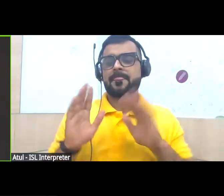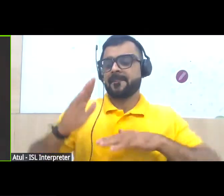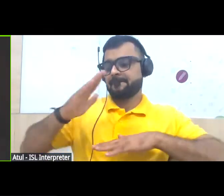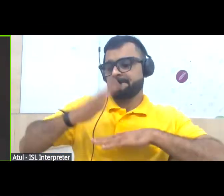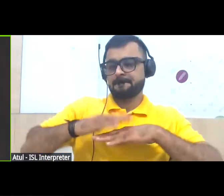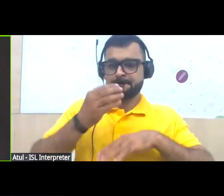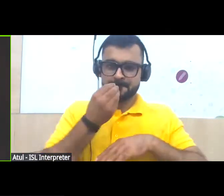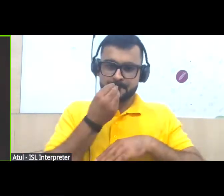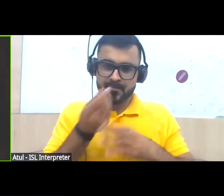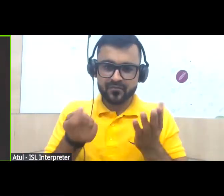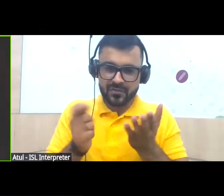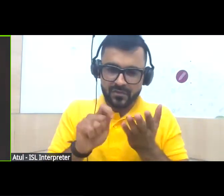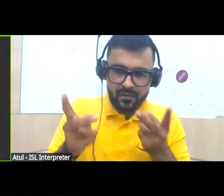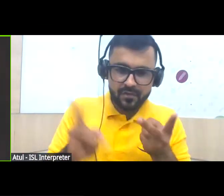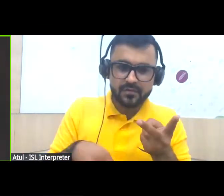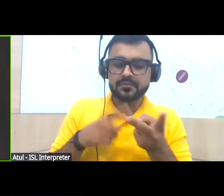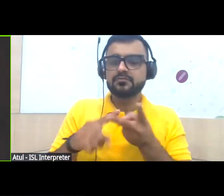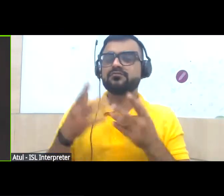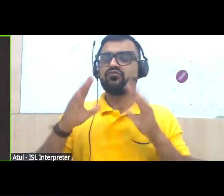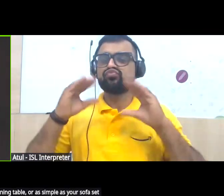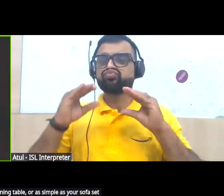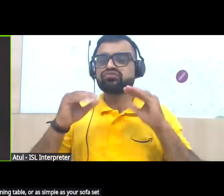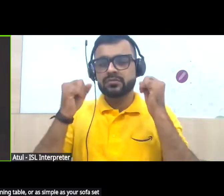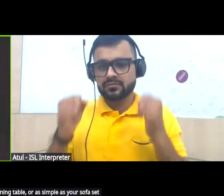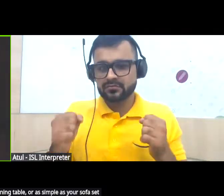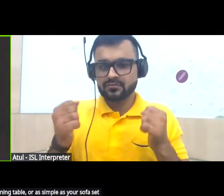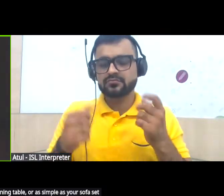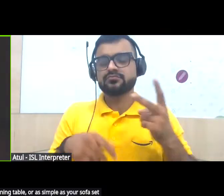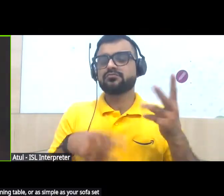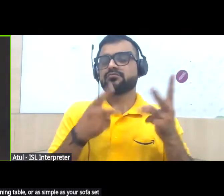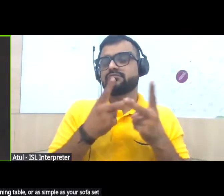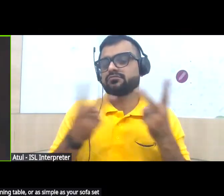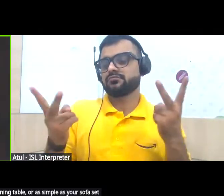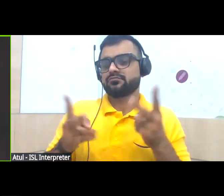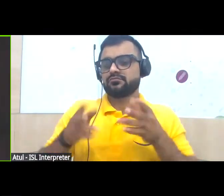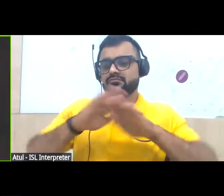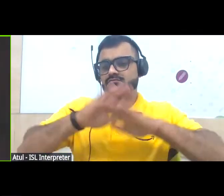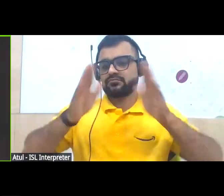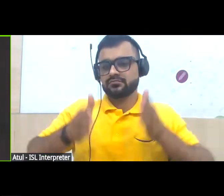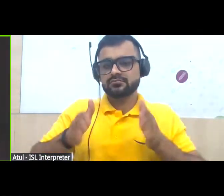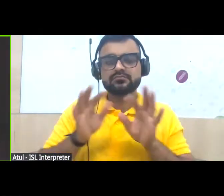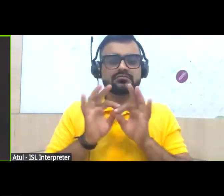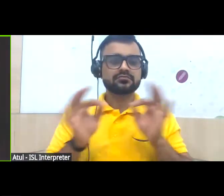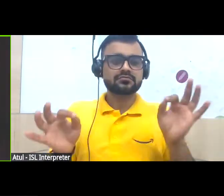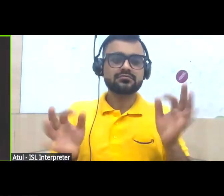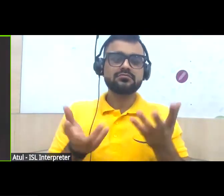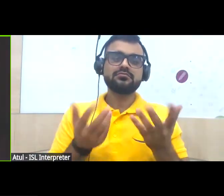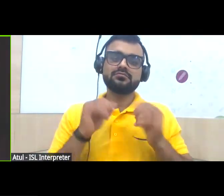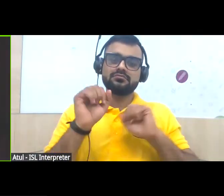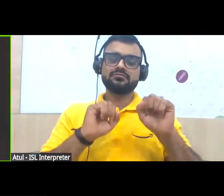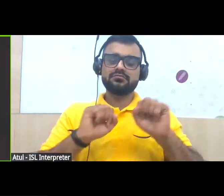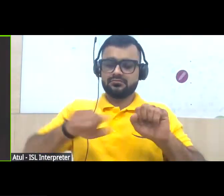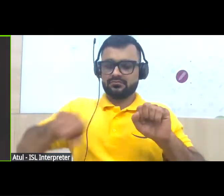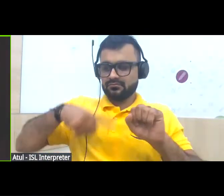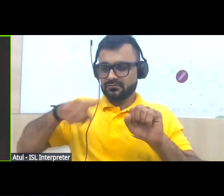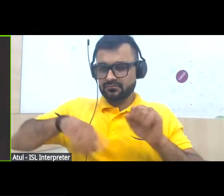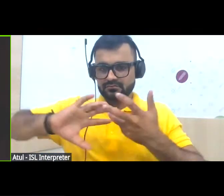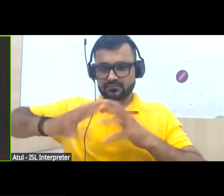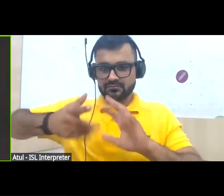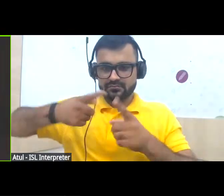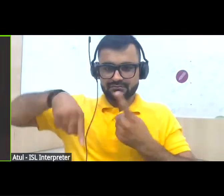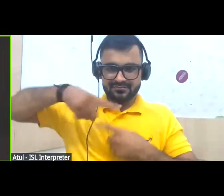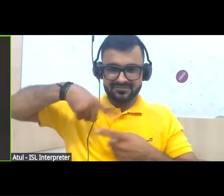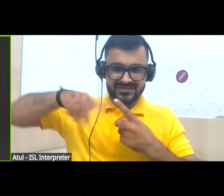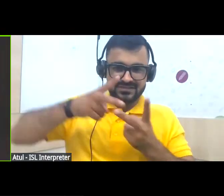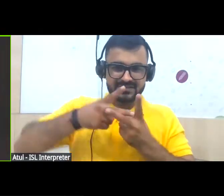table, or as simple as your sofa set and stool, or as simple as your washing machines, okay, all